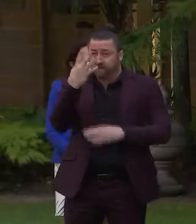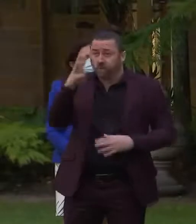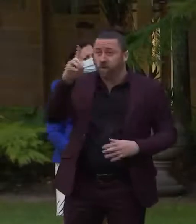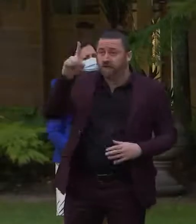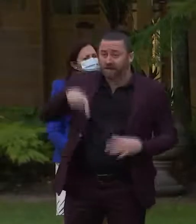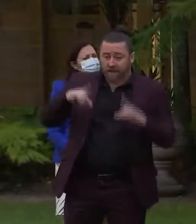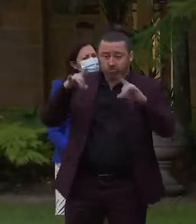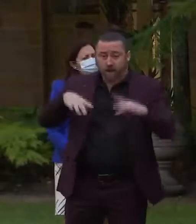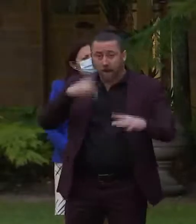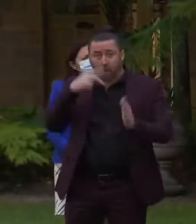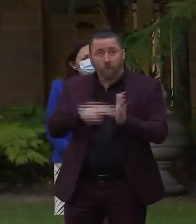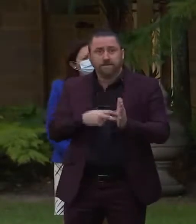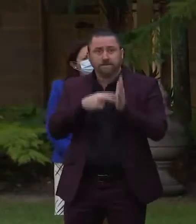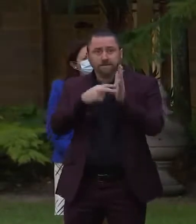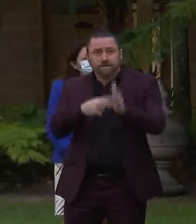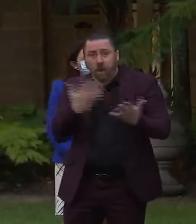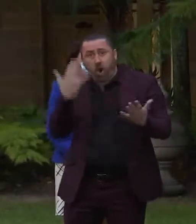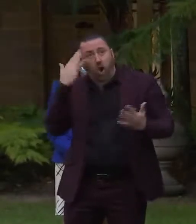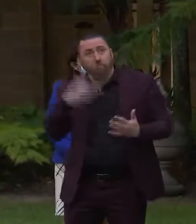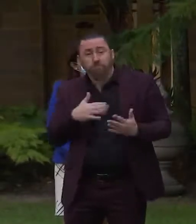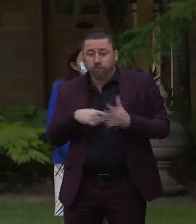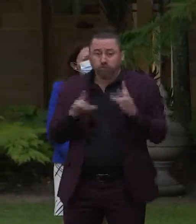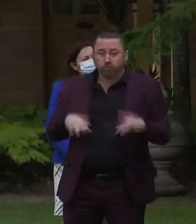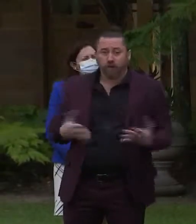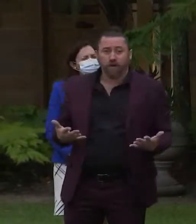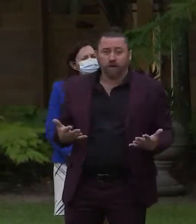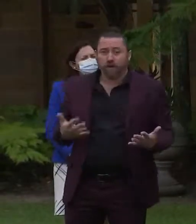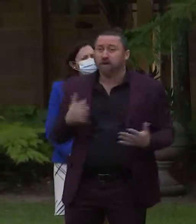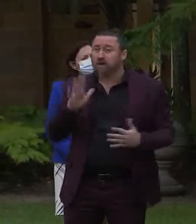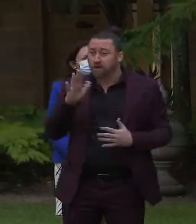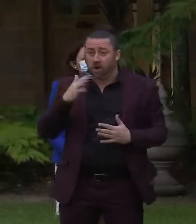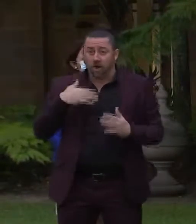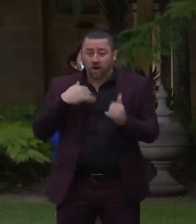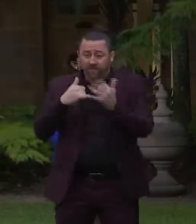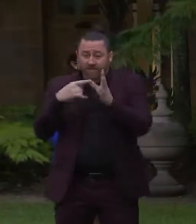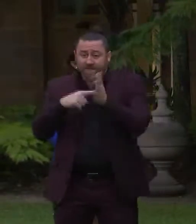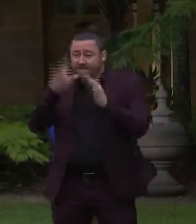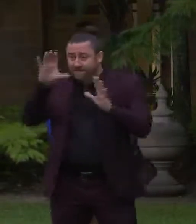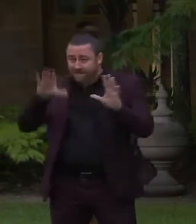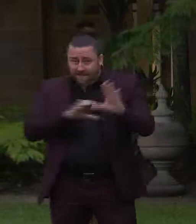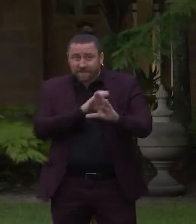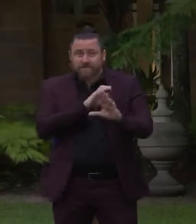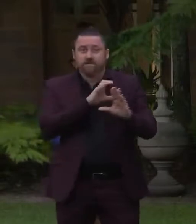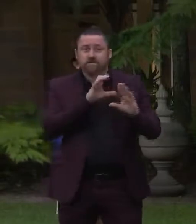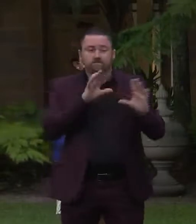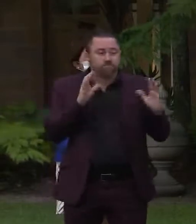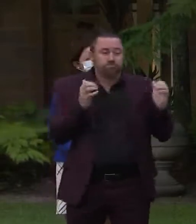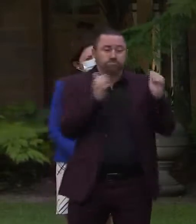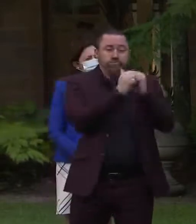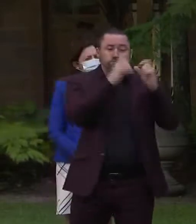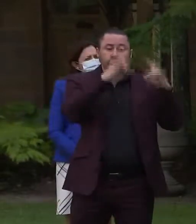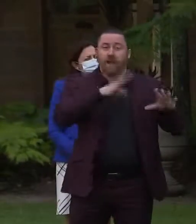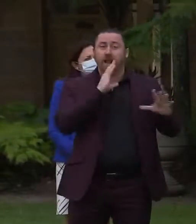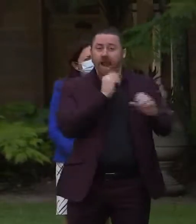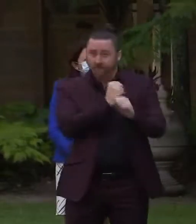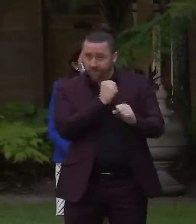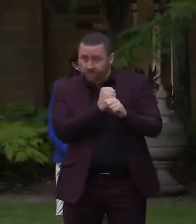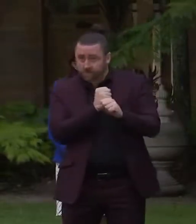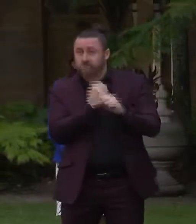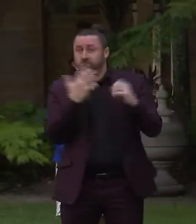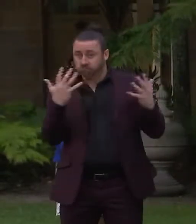home. Let's be very, very clear. The agreement between the states and territories and the Commonwealth leave responsibility